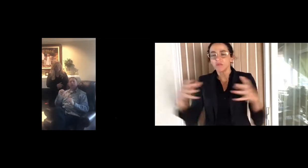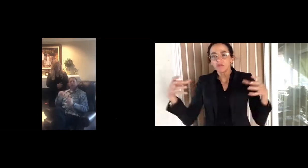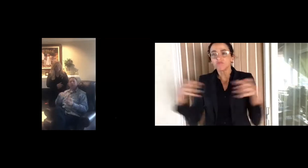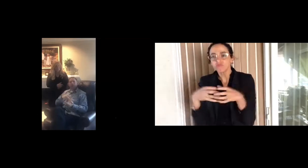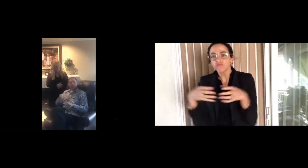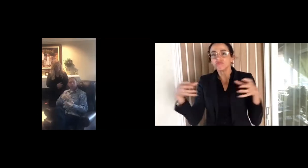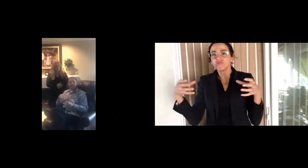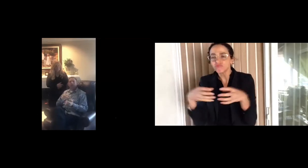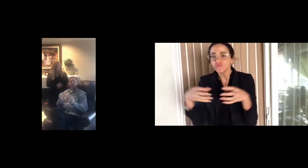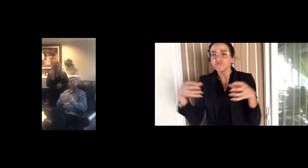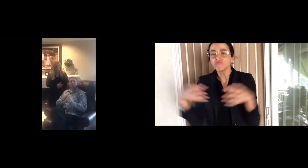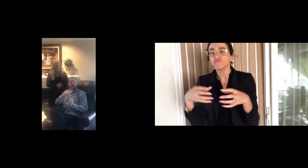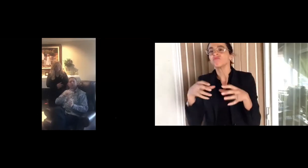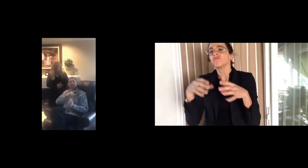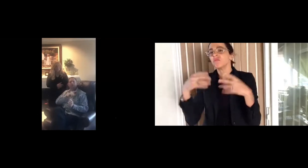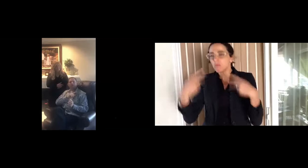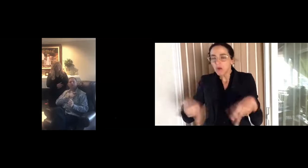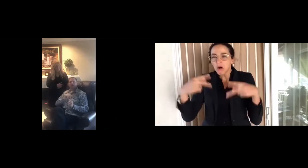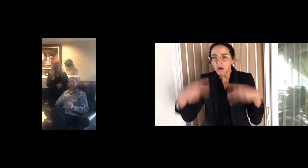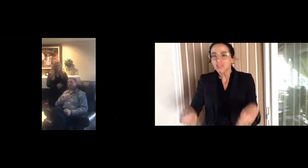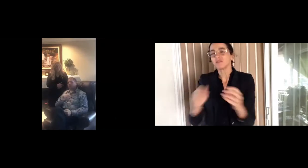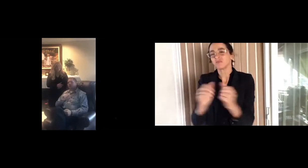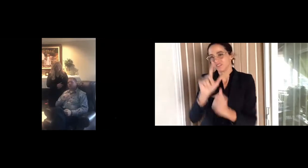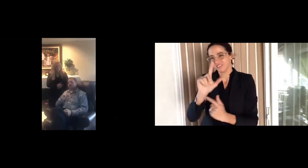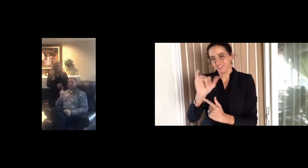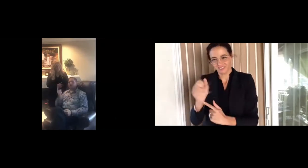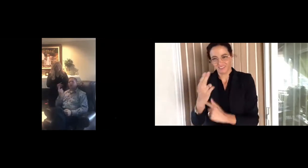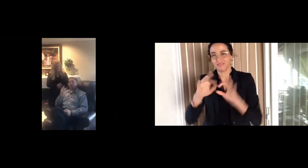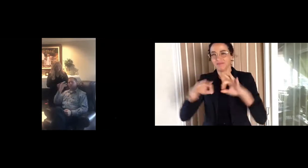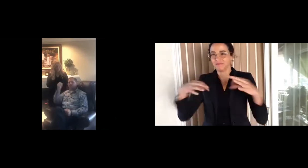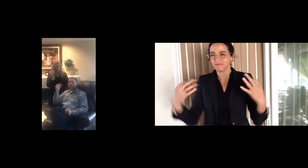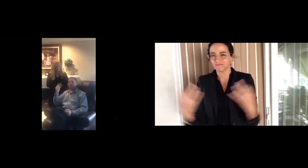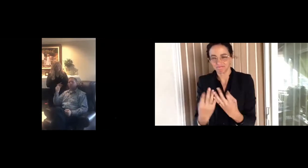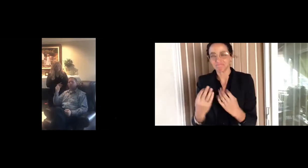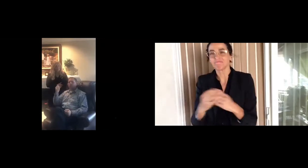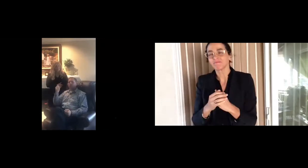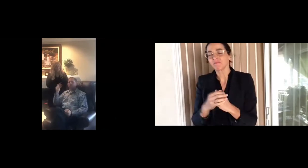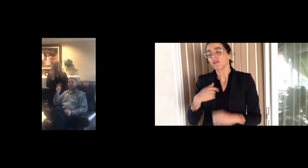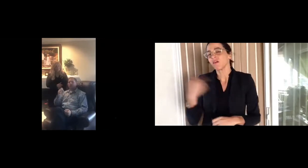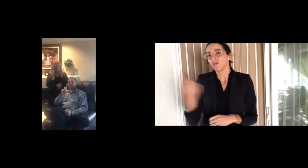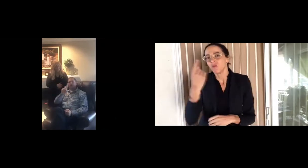gatherings and parties with the Lynches. And I'll always remember